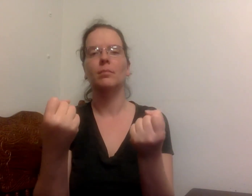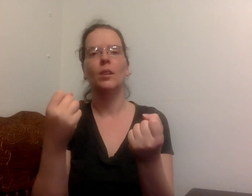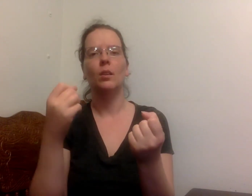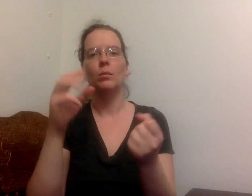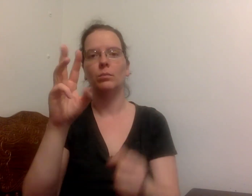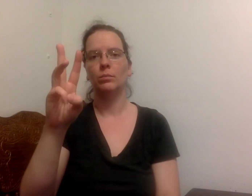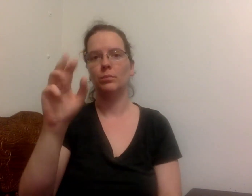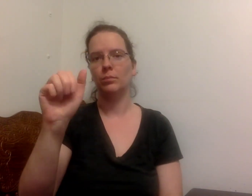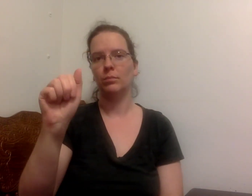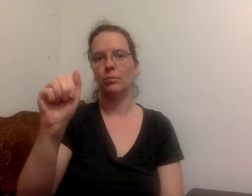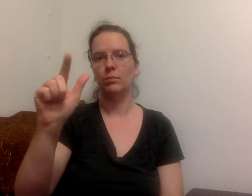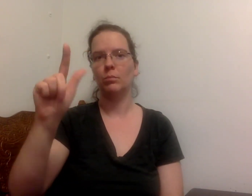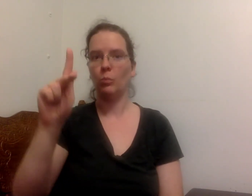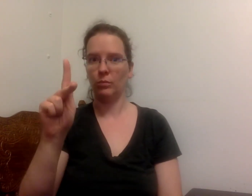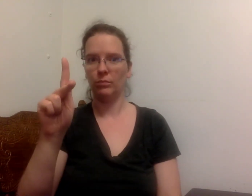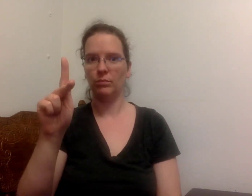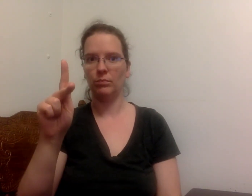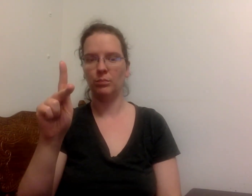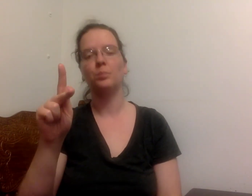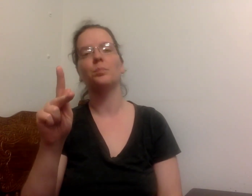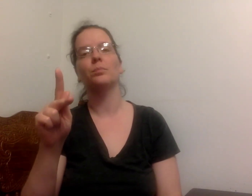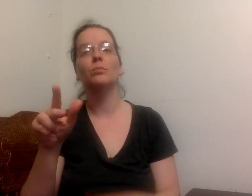signing the word walk.